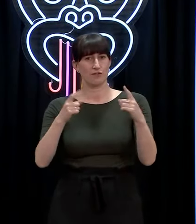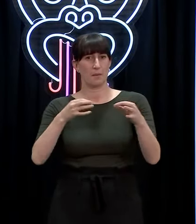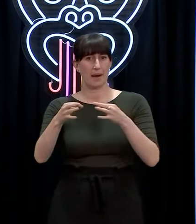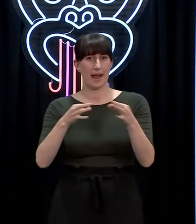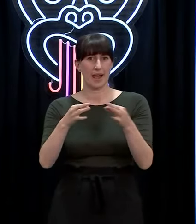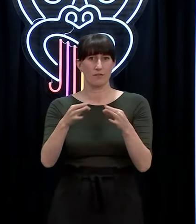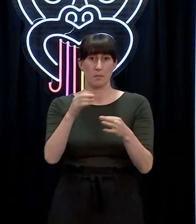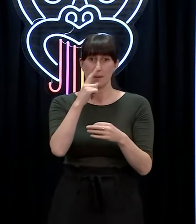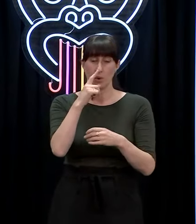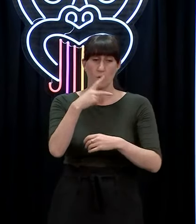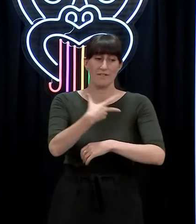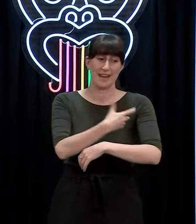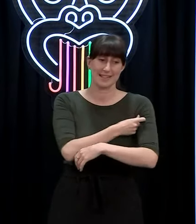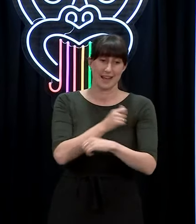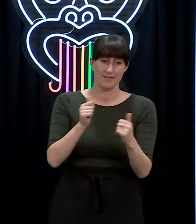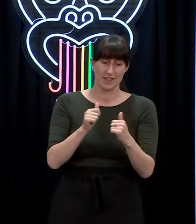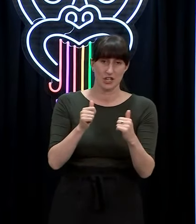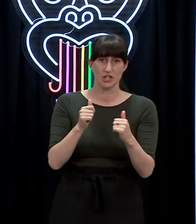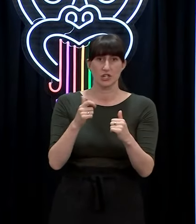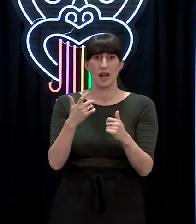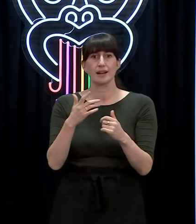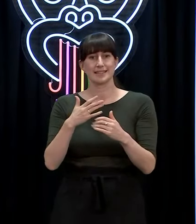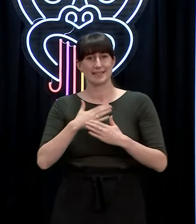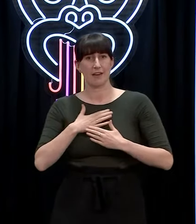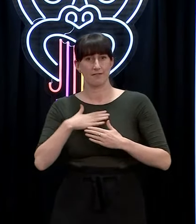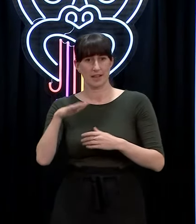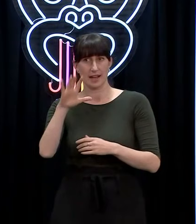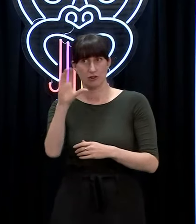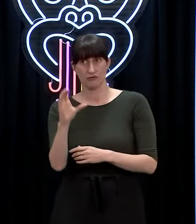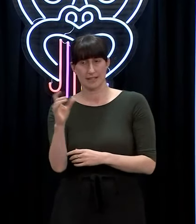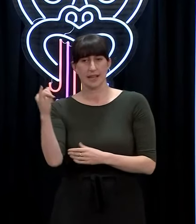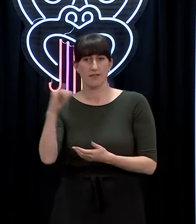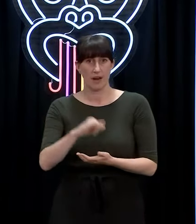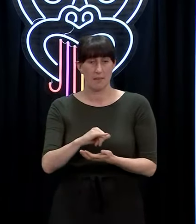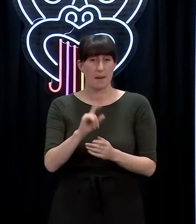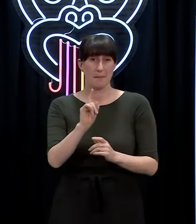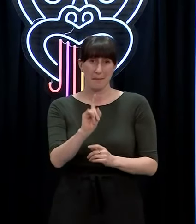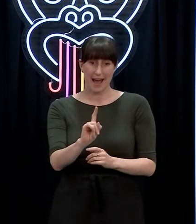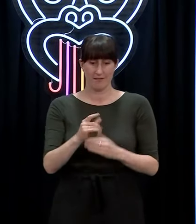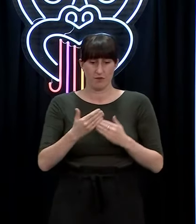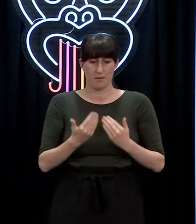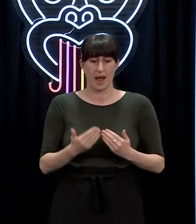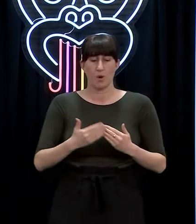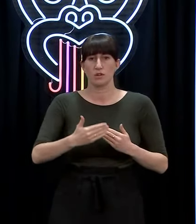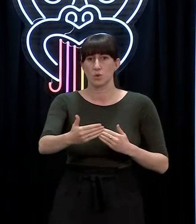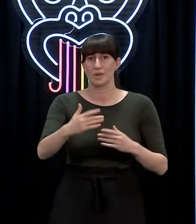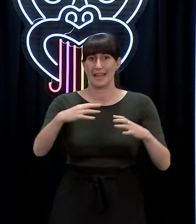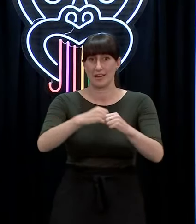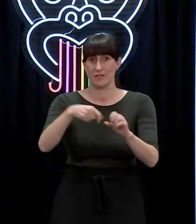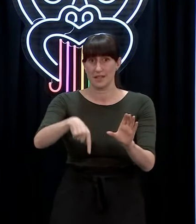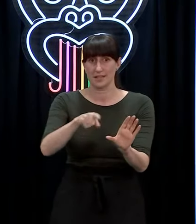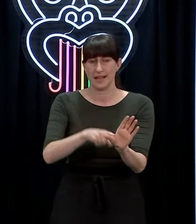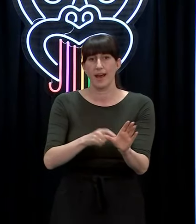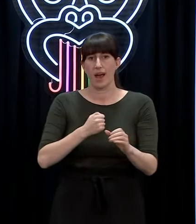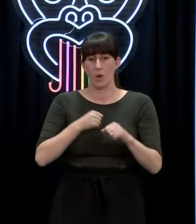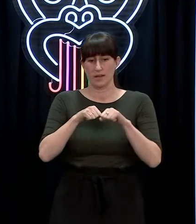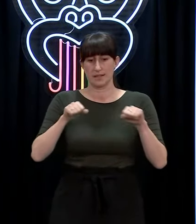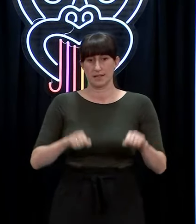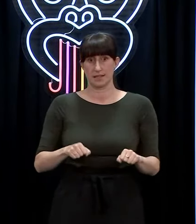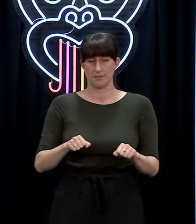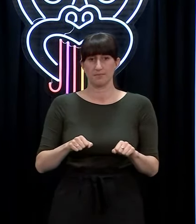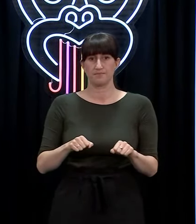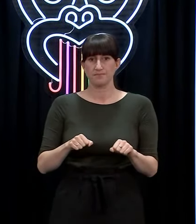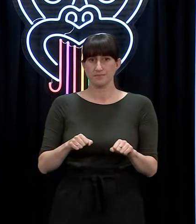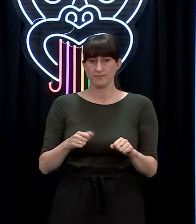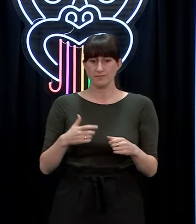isolation facilities will continue through at least until the end of this year. More than 170,000 people have come back into New Zealand